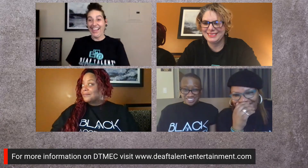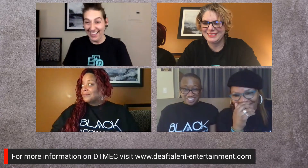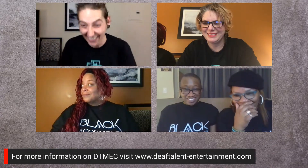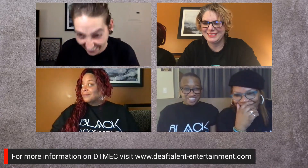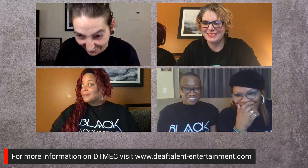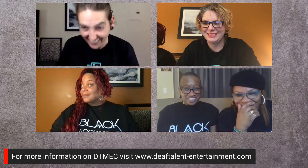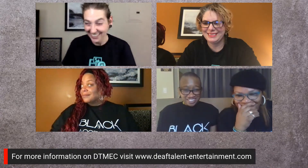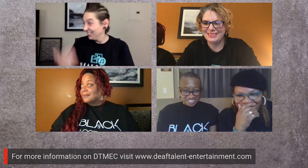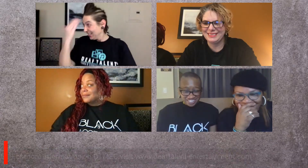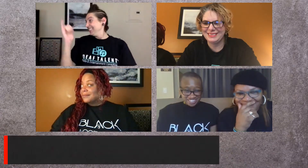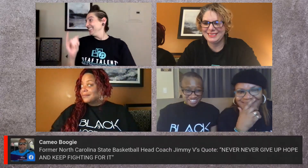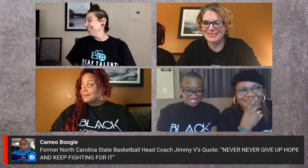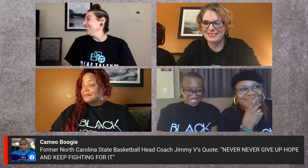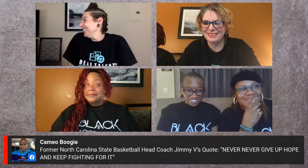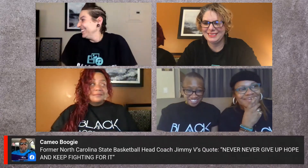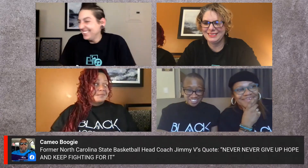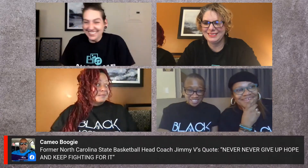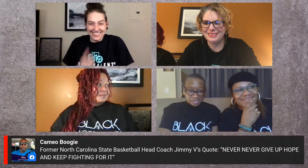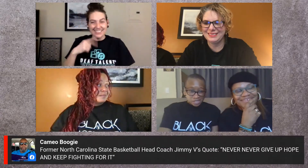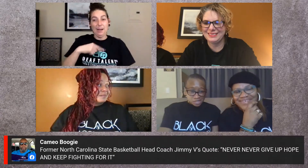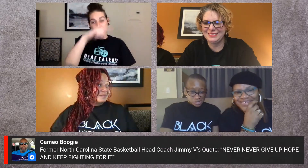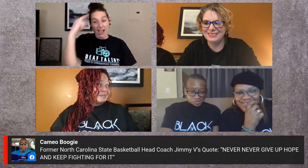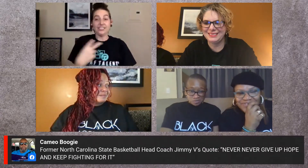I have a black voice and a white body.